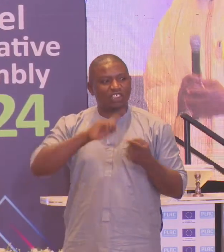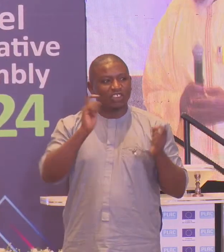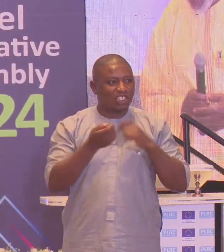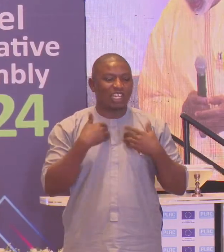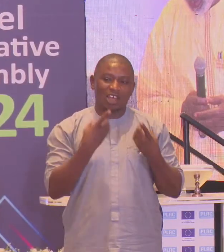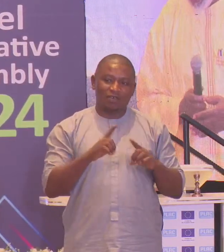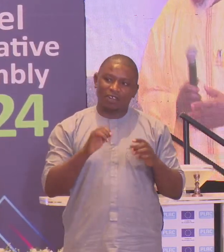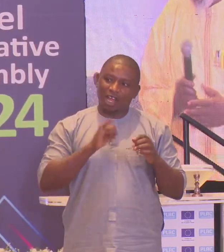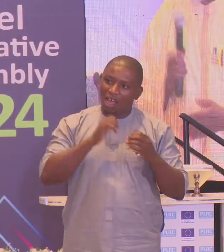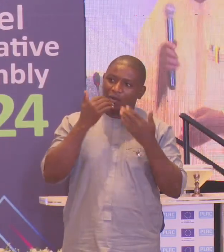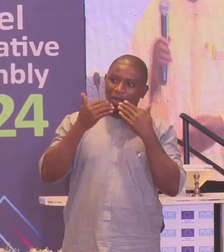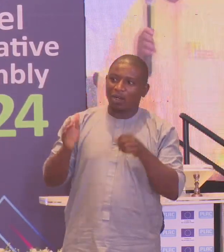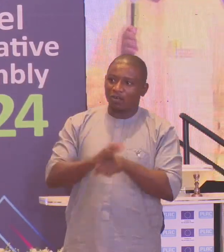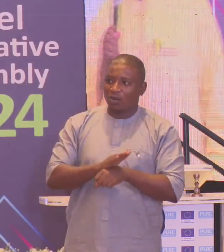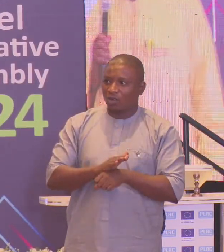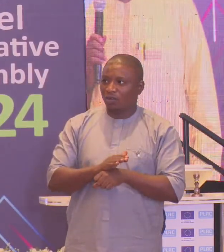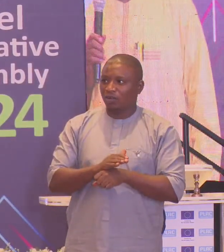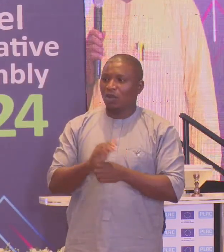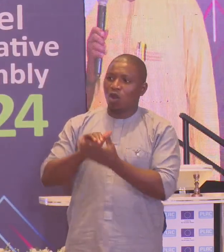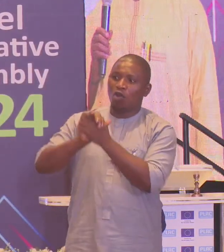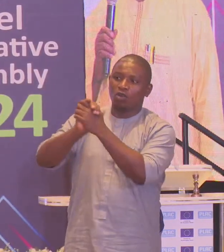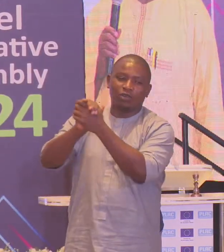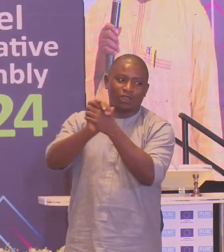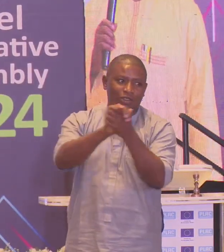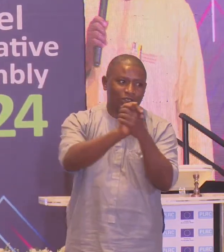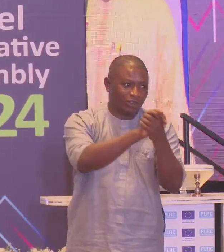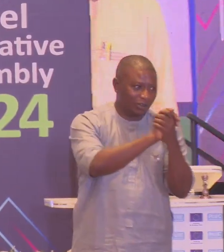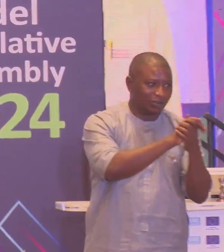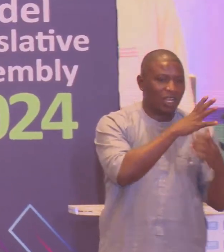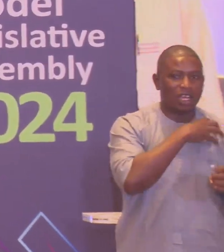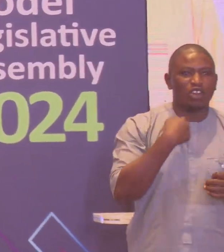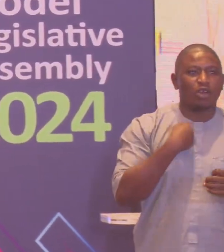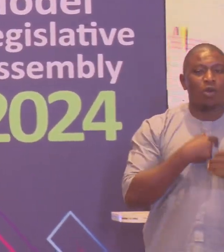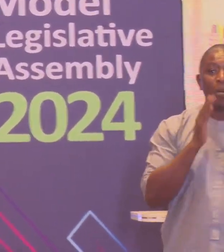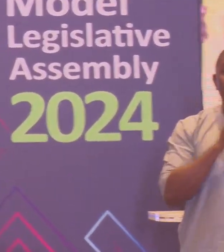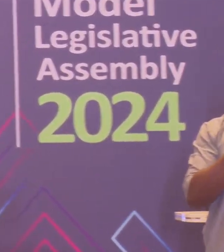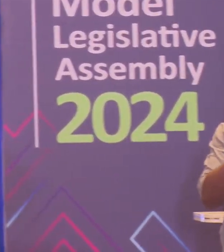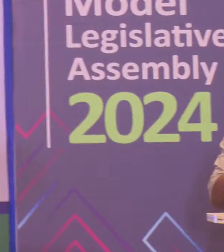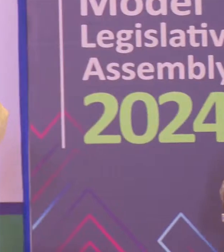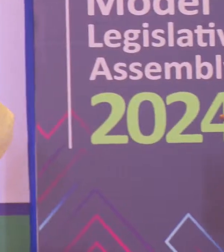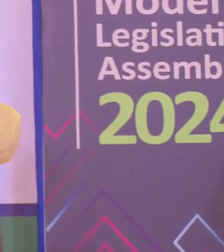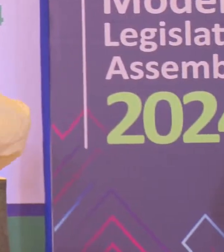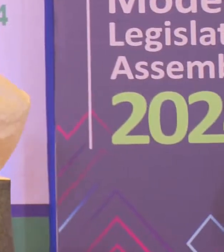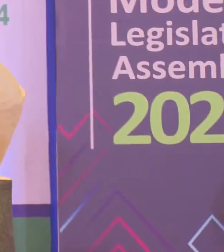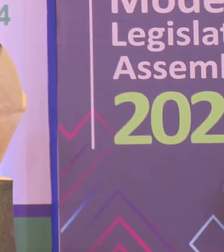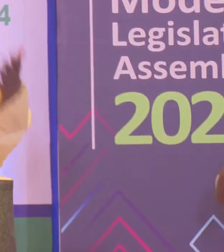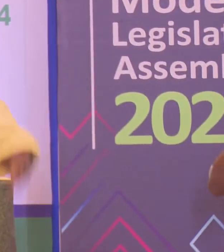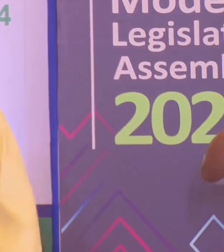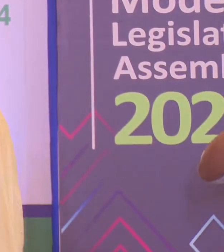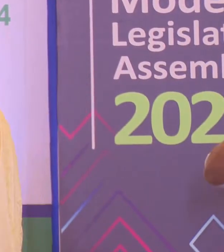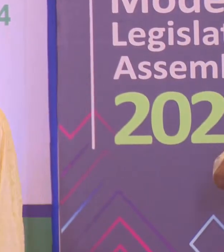good. So well done, congratulations, and we pray that you will excel in the years ahead. Thank